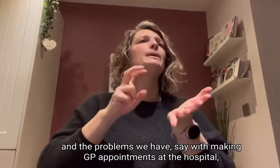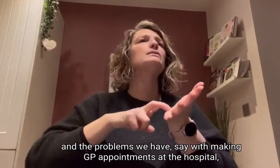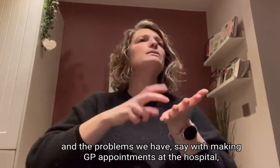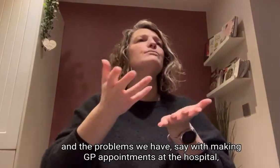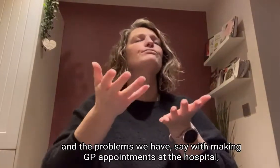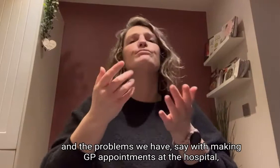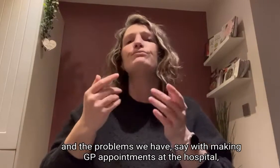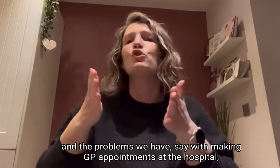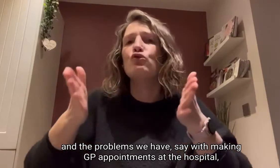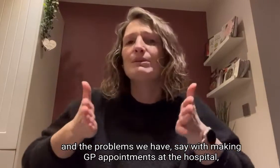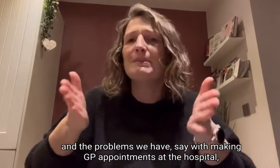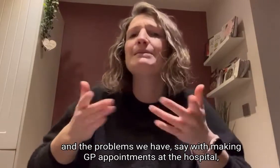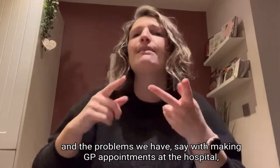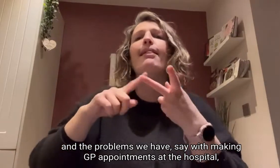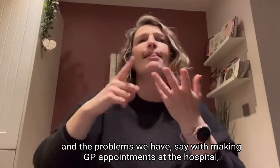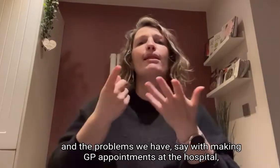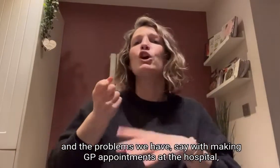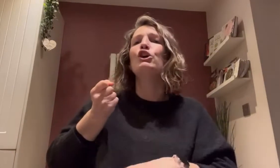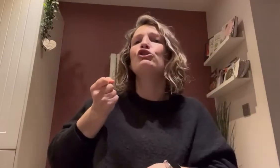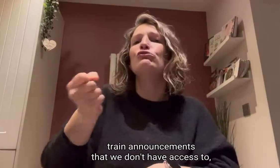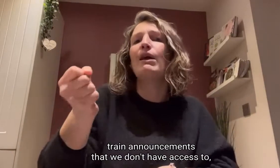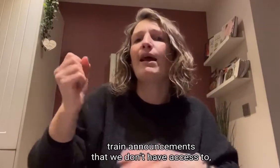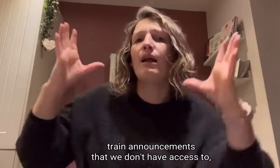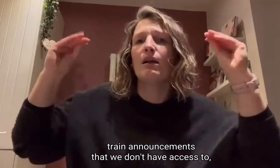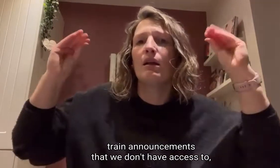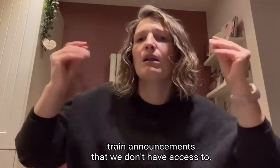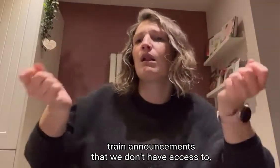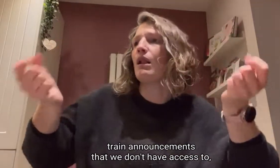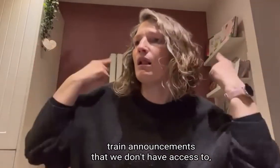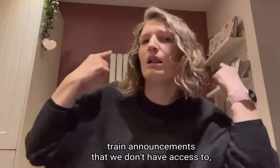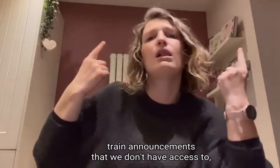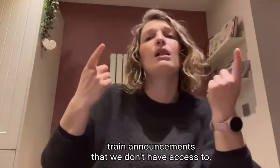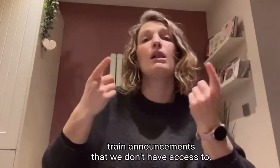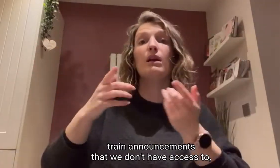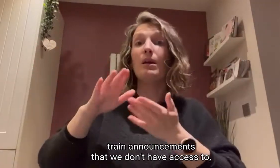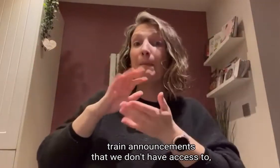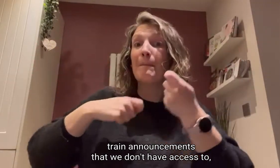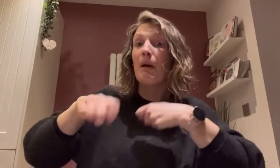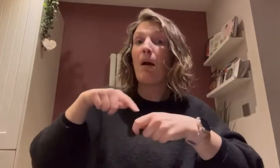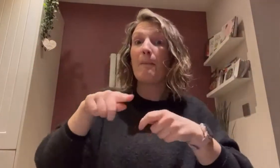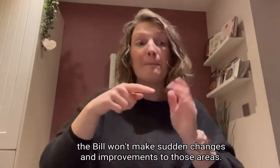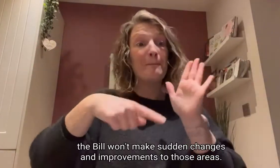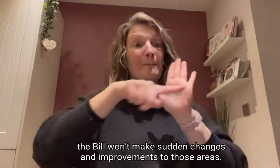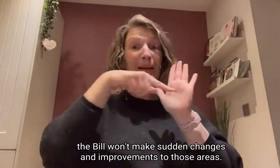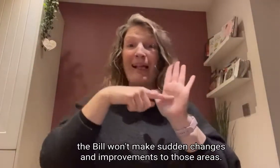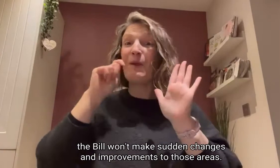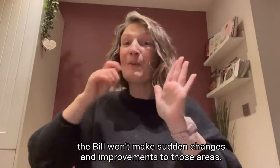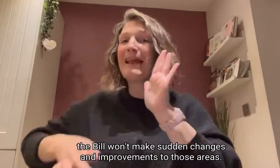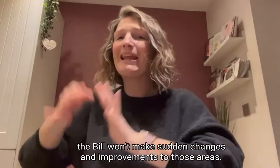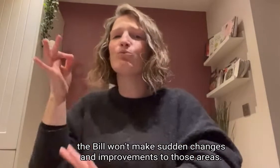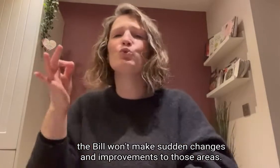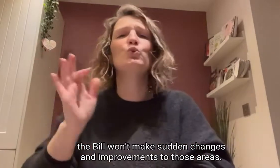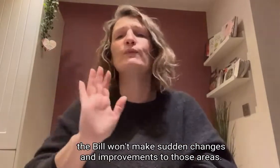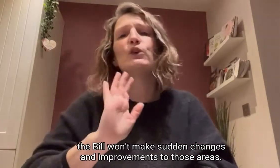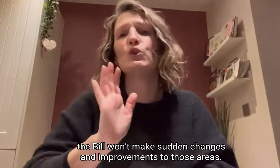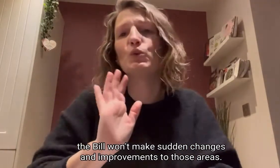GP appointments at the hospital, trade announcements that we don't have access to, the bill won't make sudden changes and improvements to